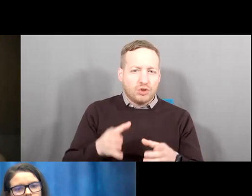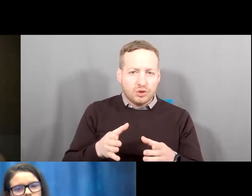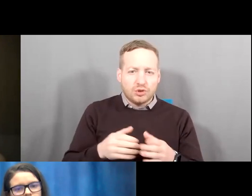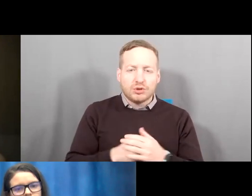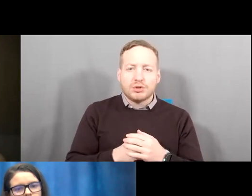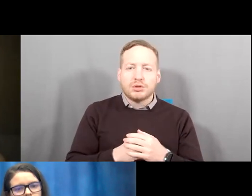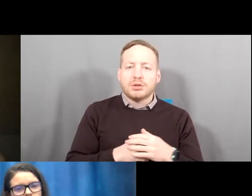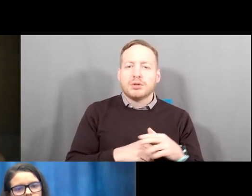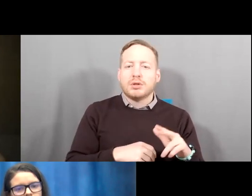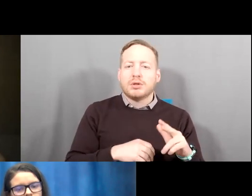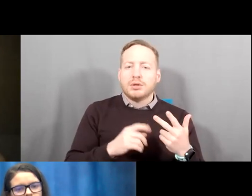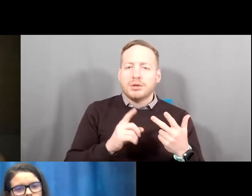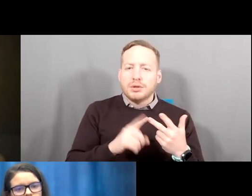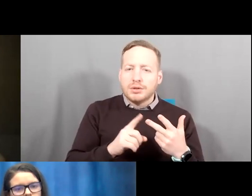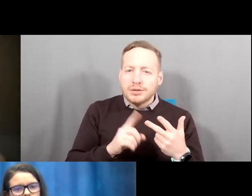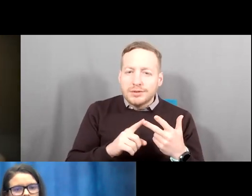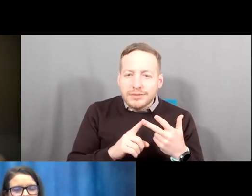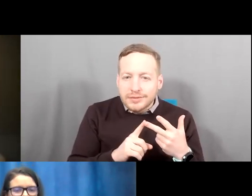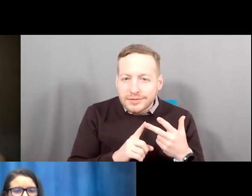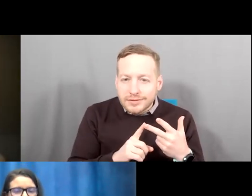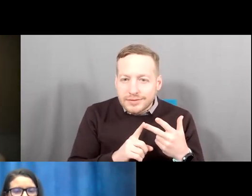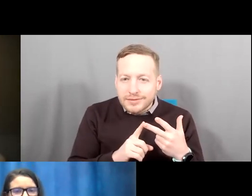He's the executive director of the Rhode Island Commission.